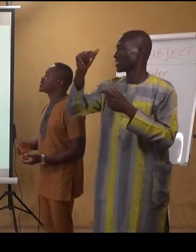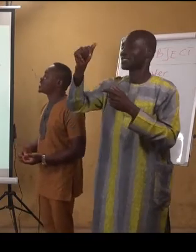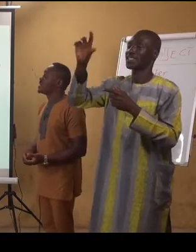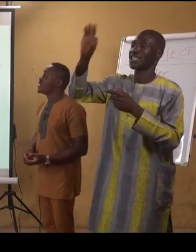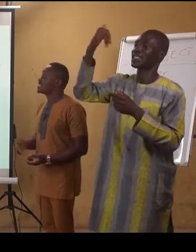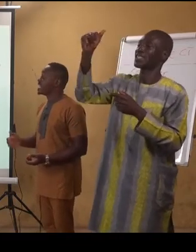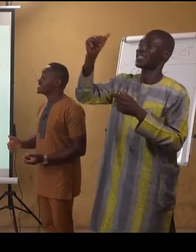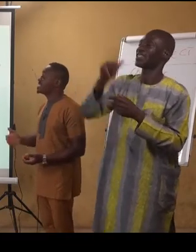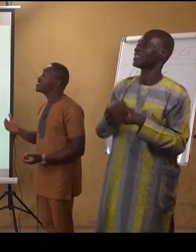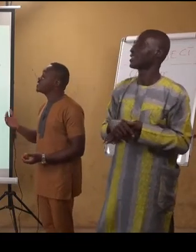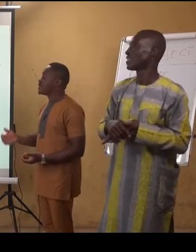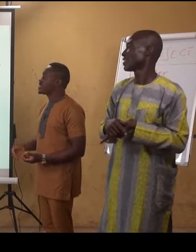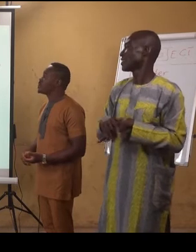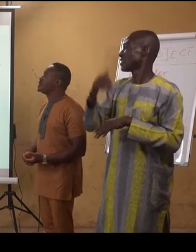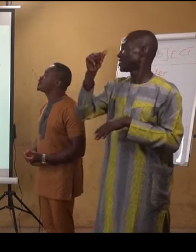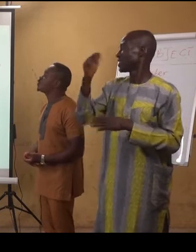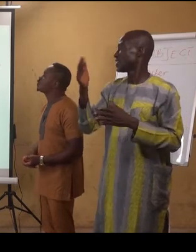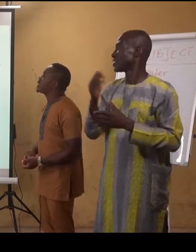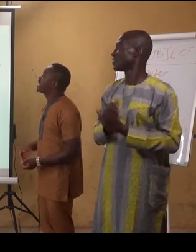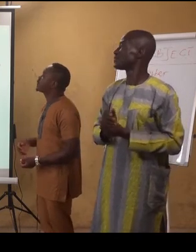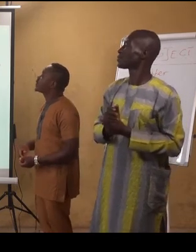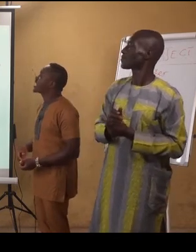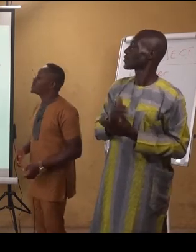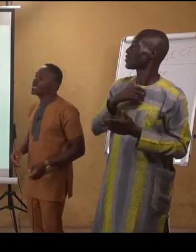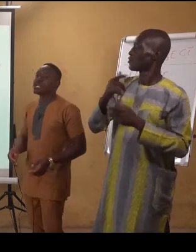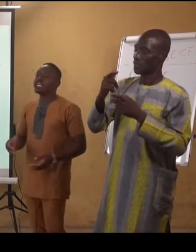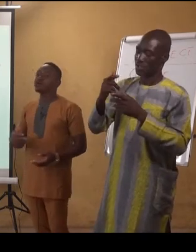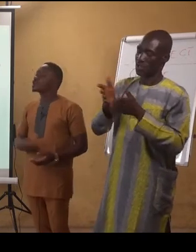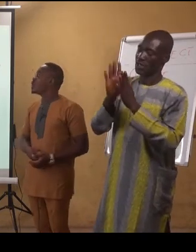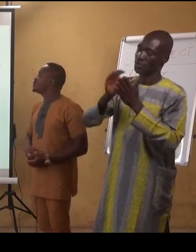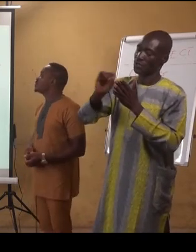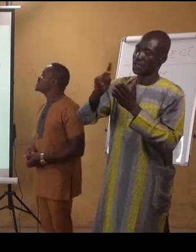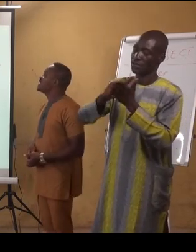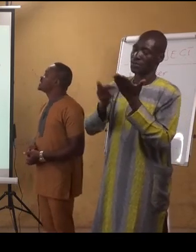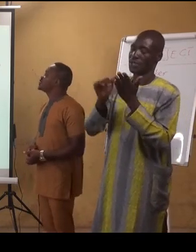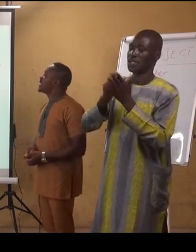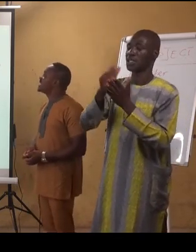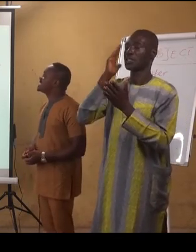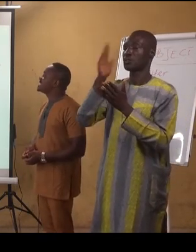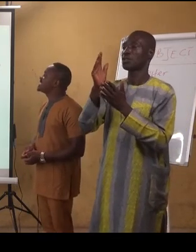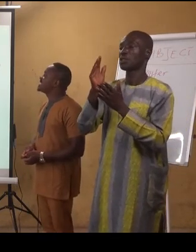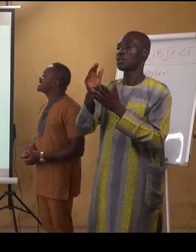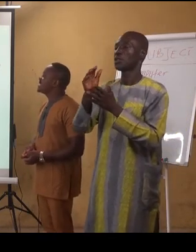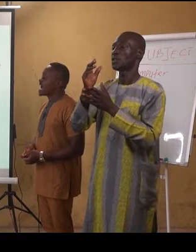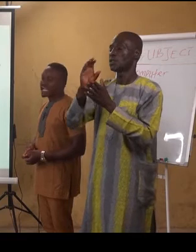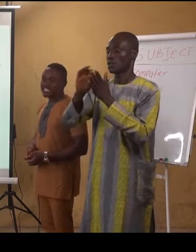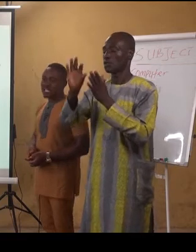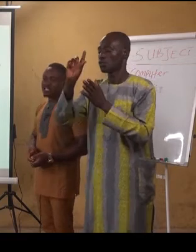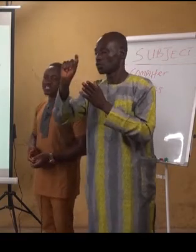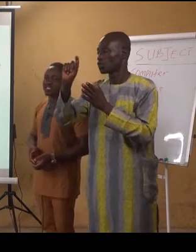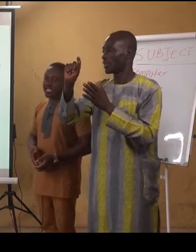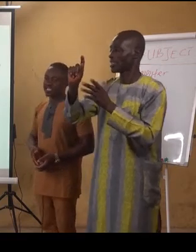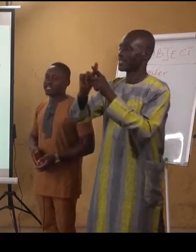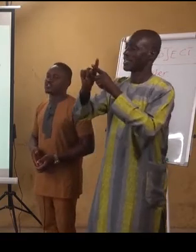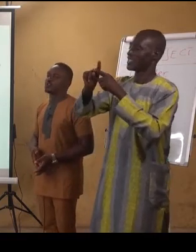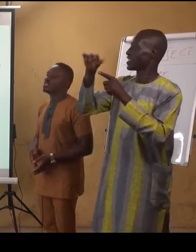30 program, and 30, 40. We're being told to write a program that would compute 20